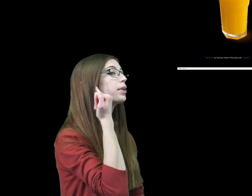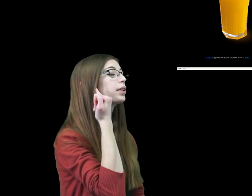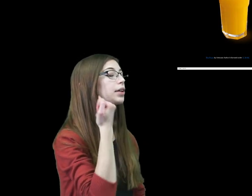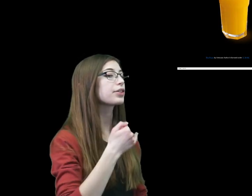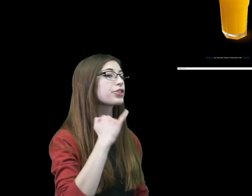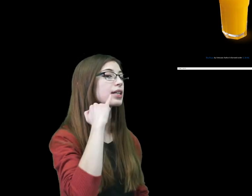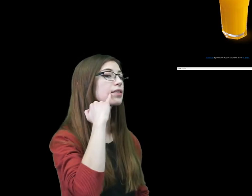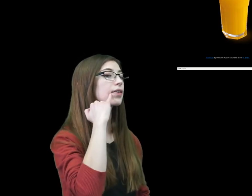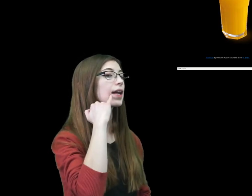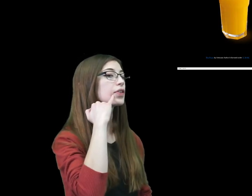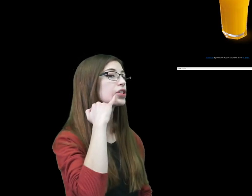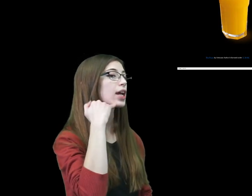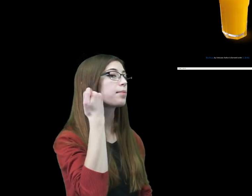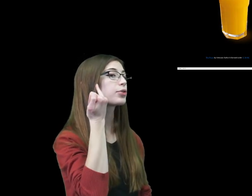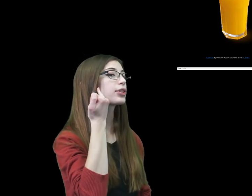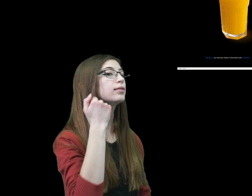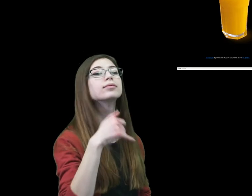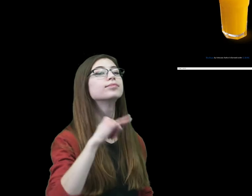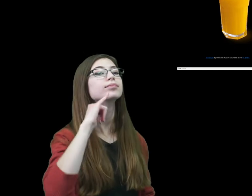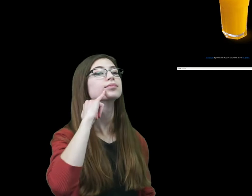along your cheek. So kind of a J motion.